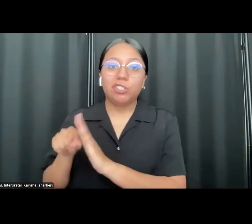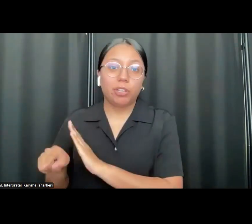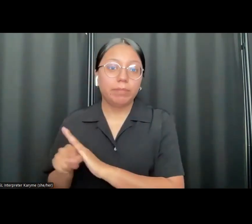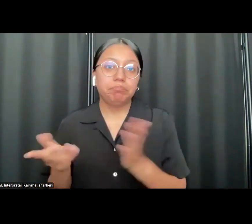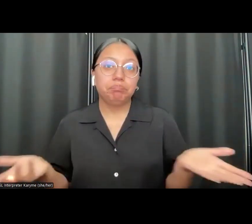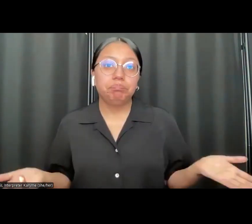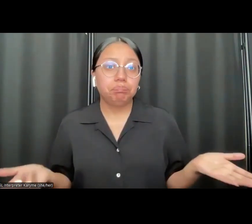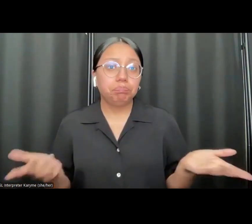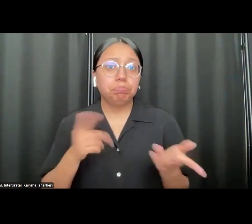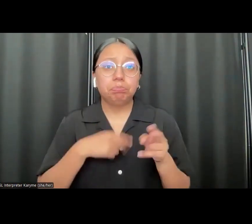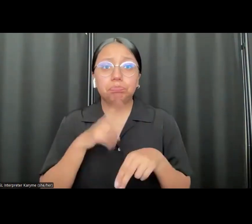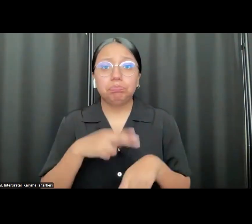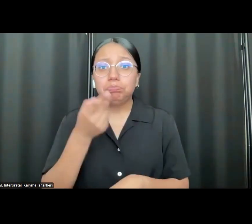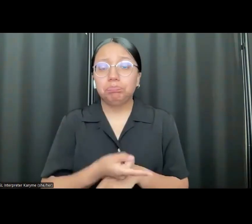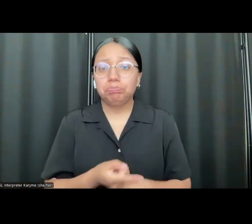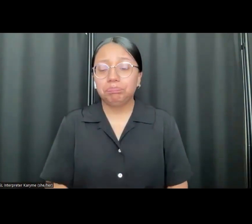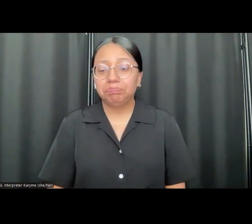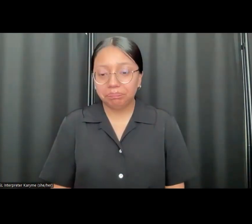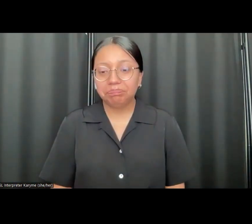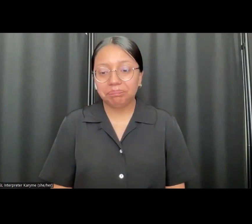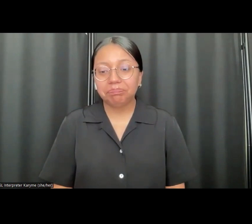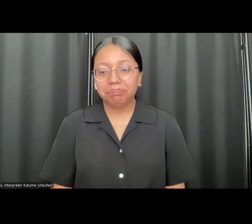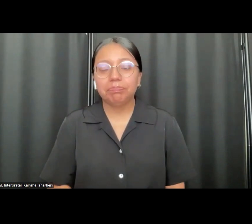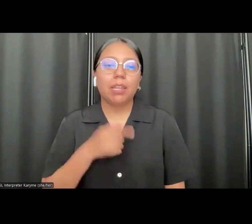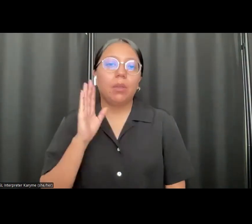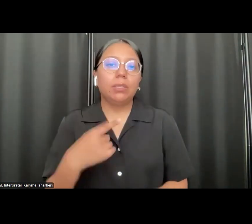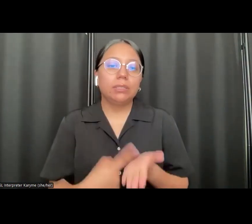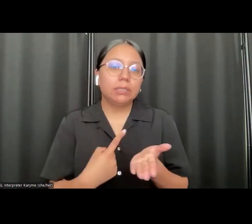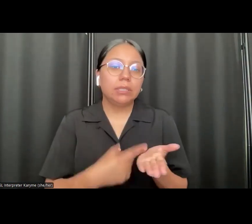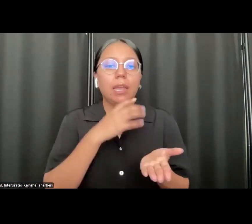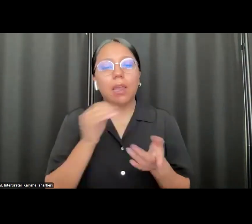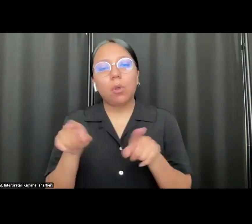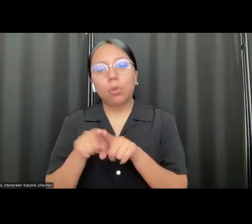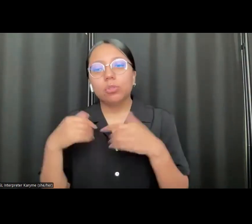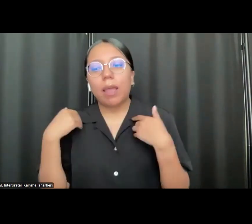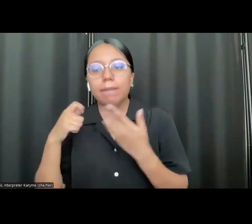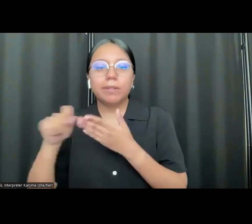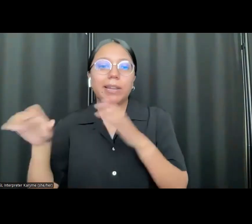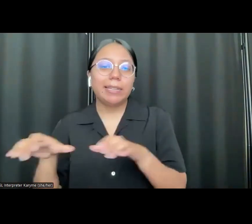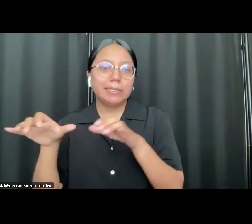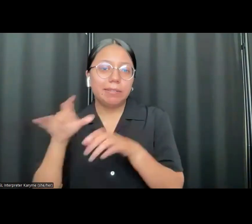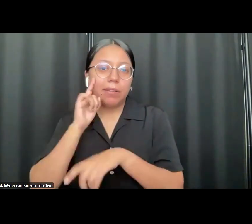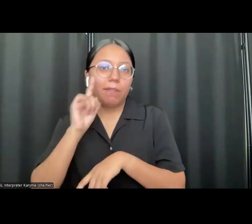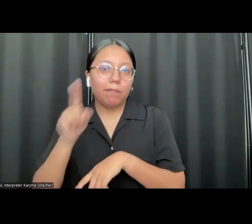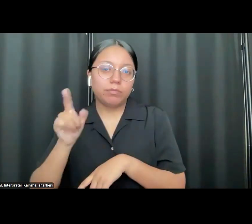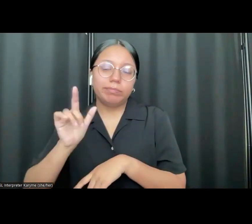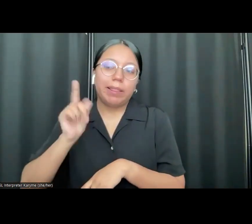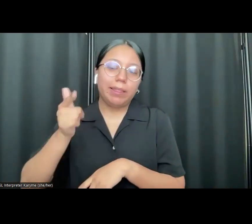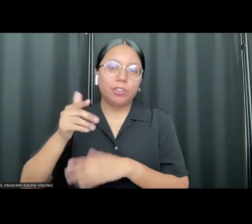and I'm going to talk, and I'm also going to have some journal exercises towards the end of my talk, and then we're going to have a break and